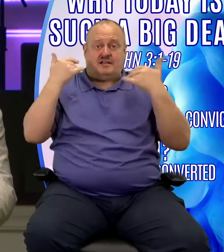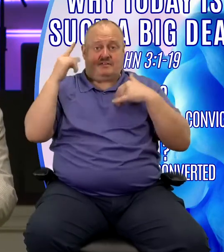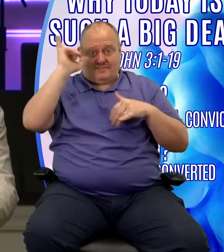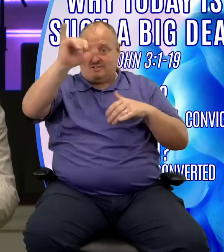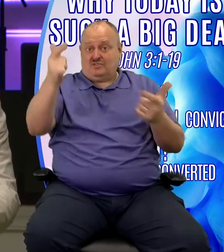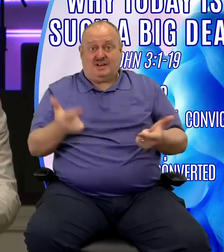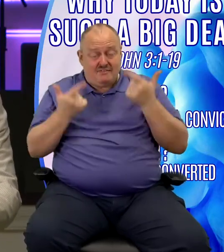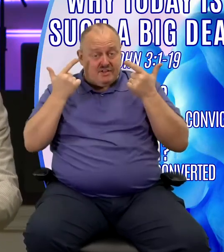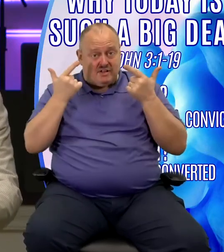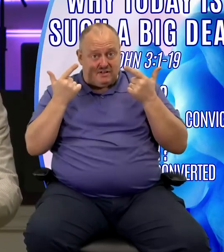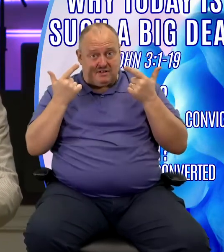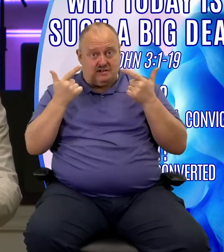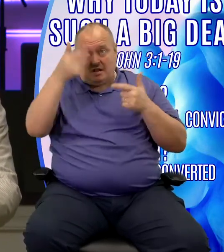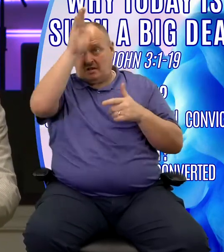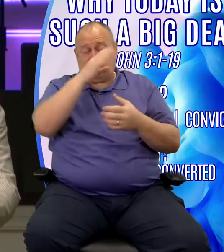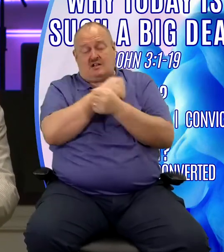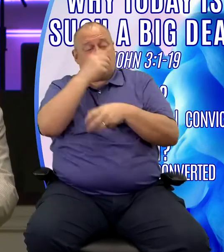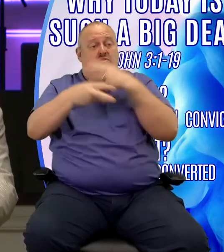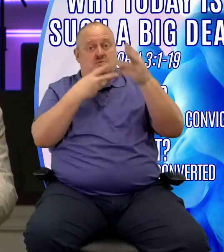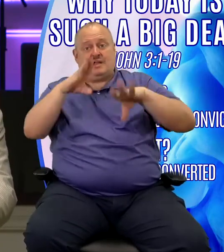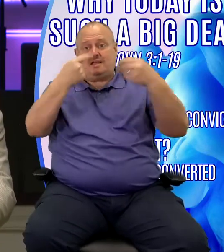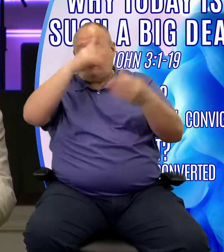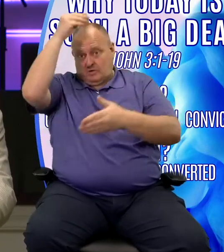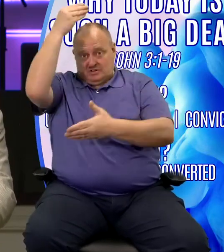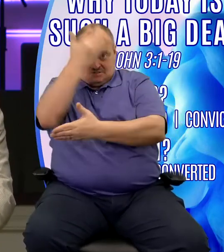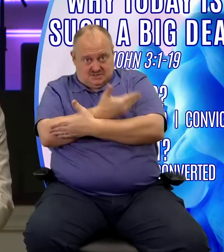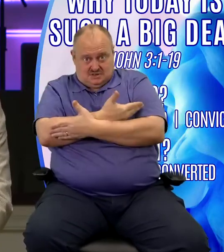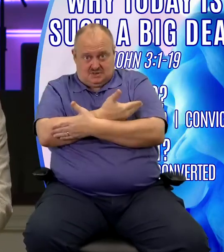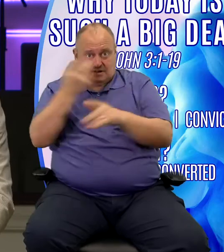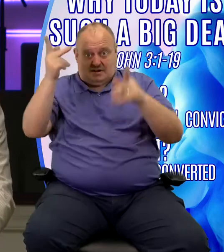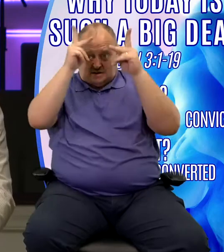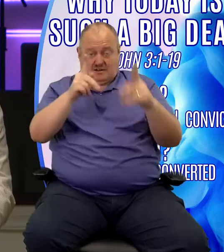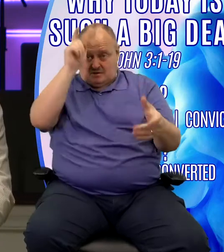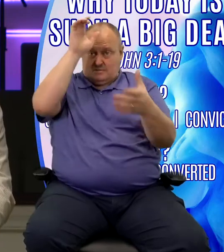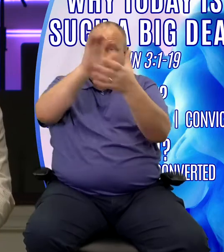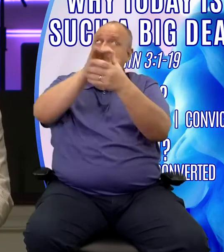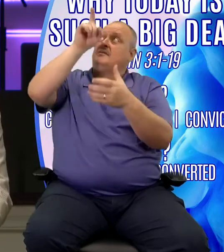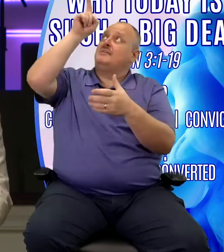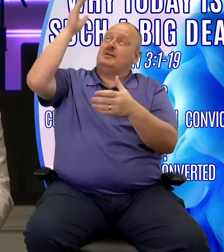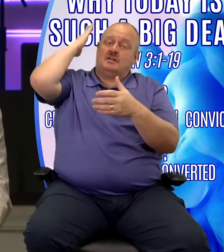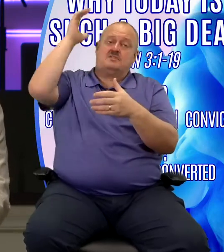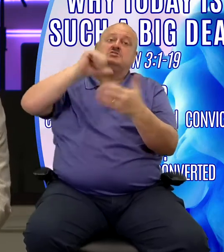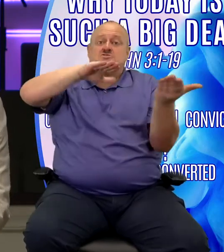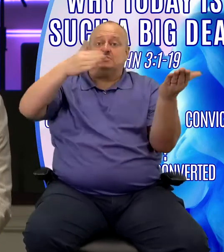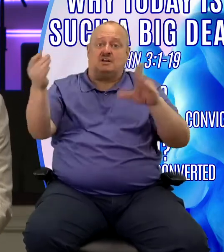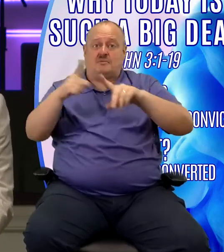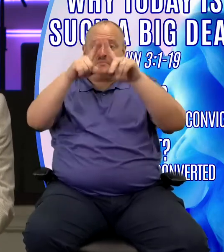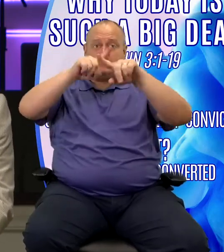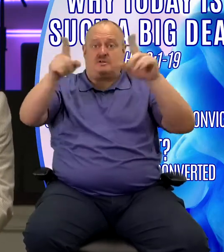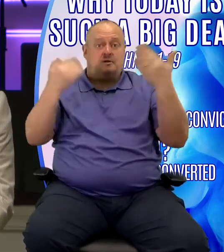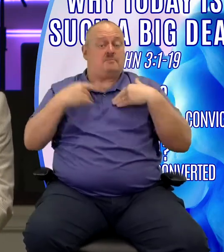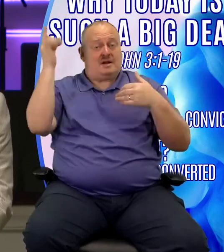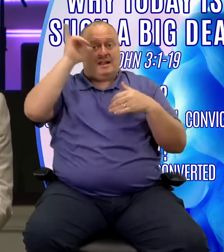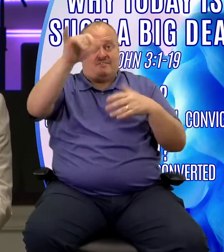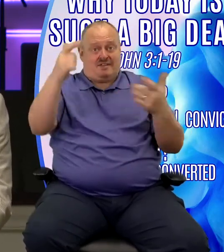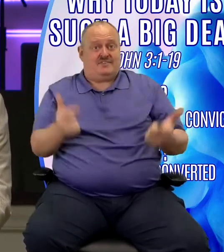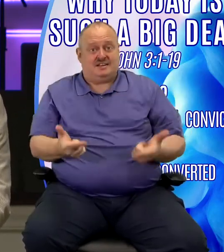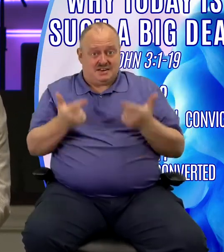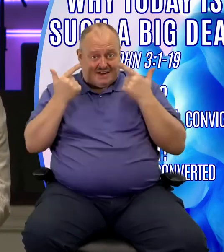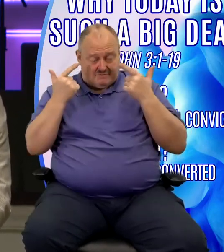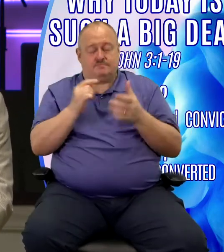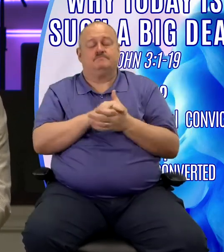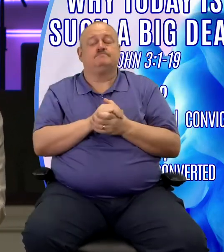life. For God so loved the world that he gave his only begotten Son, that whosoever believeth in him should not perish, but have